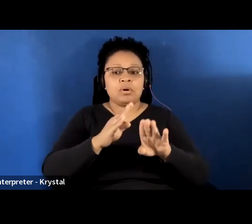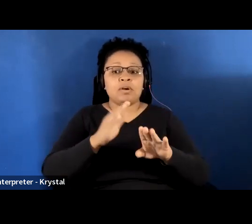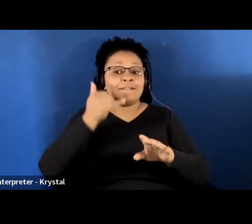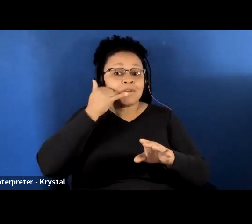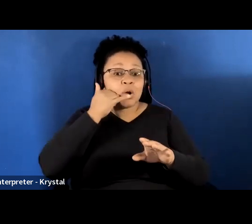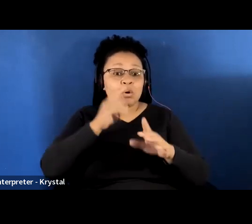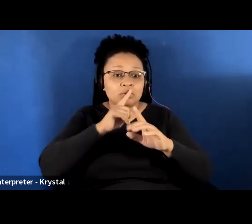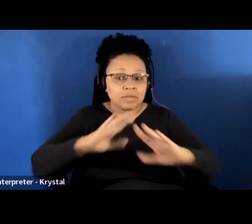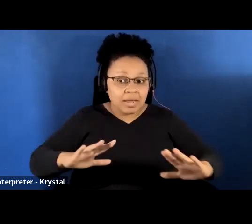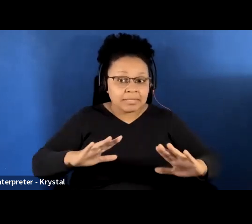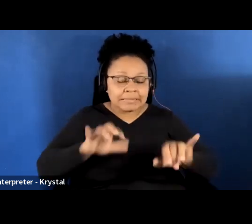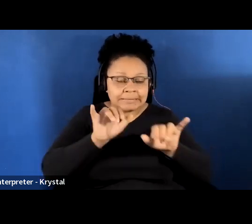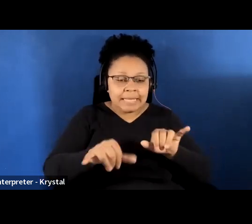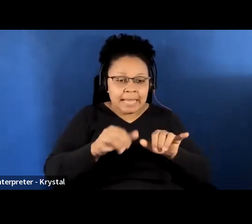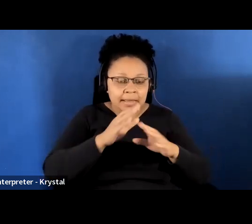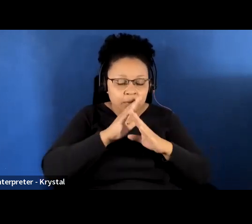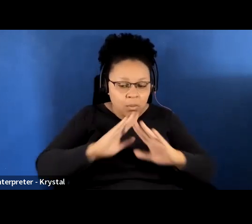very quiet.